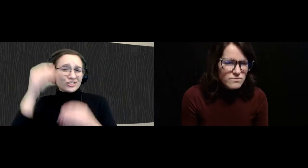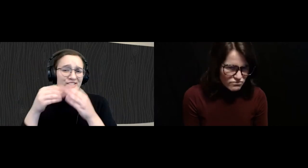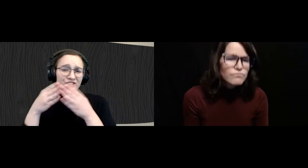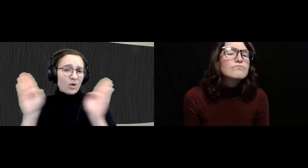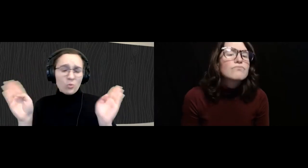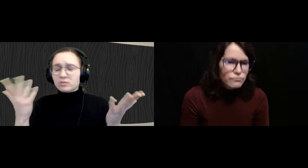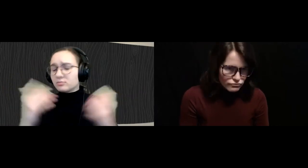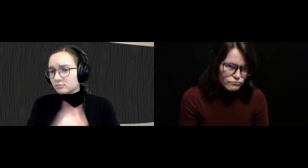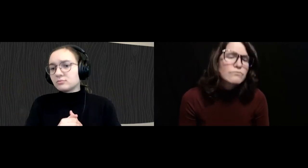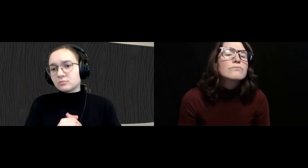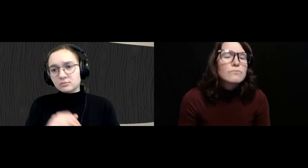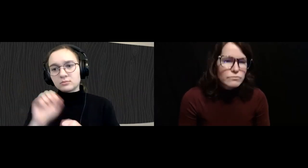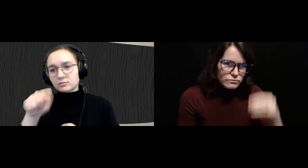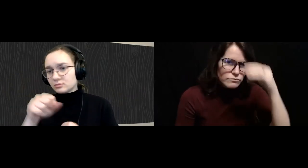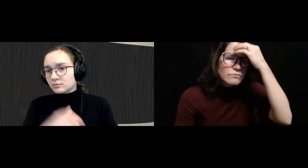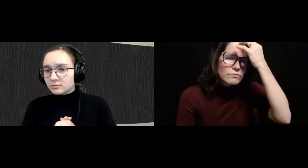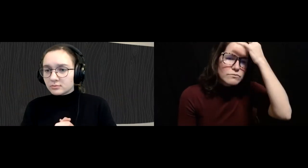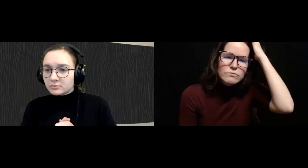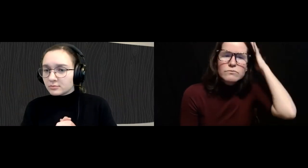different resources and knowledge in general. Mm-hmm.